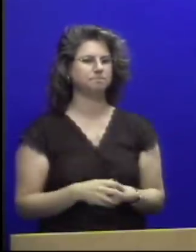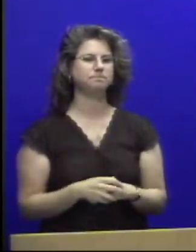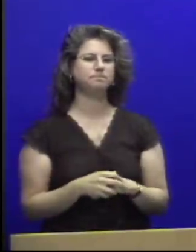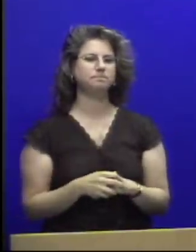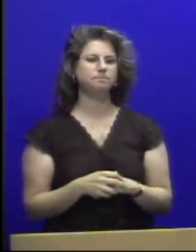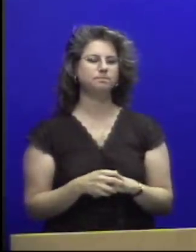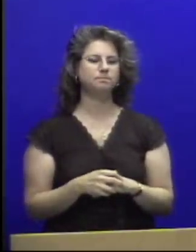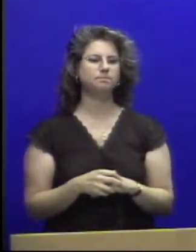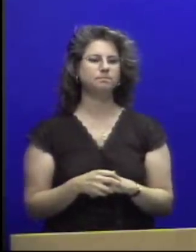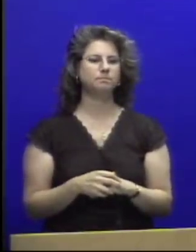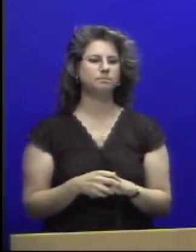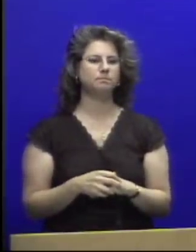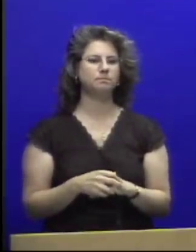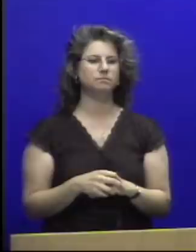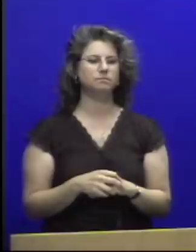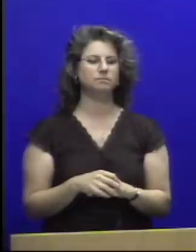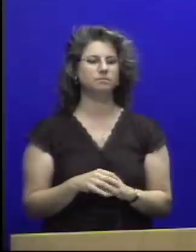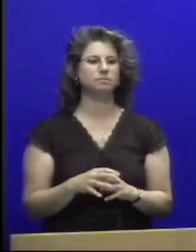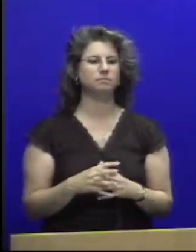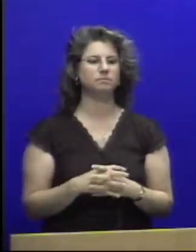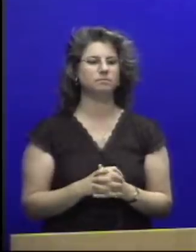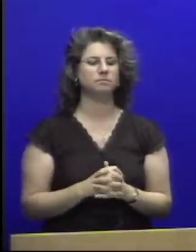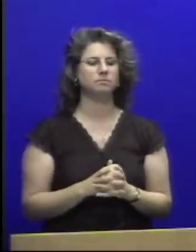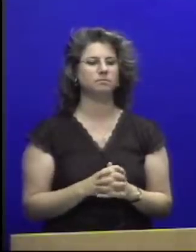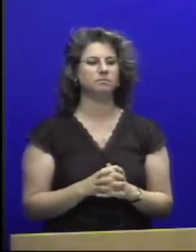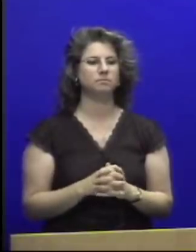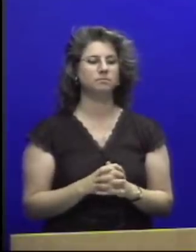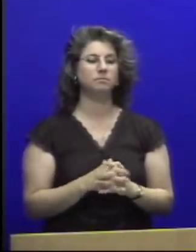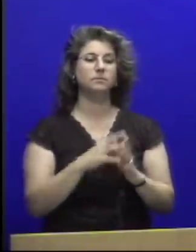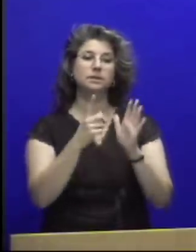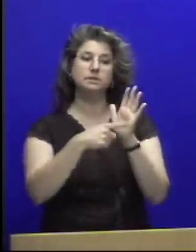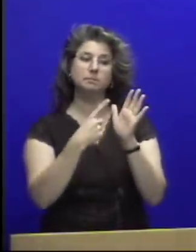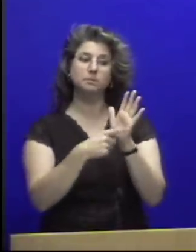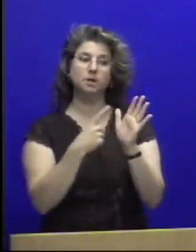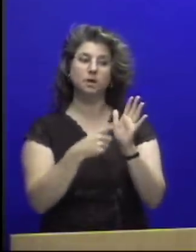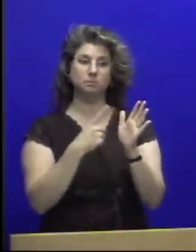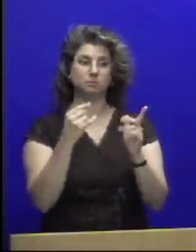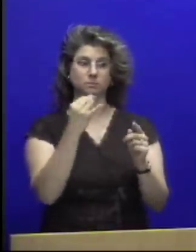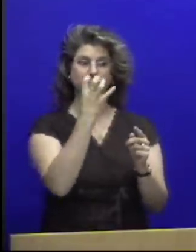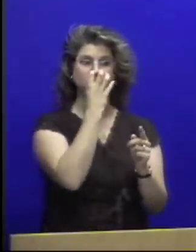You may want to discuss with the anesthesiologist that